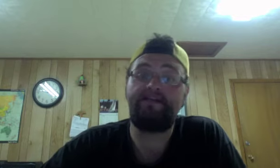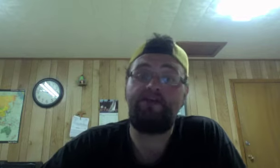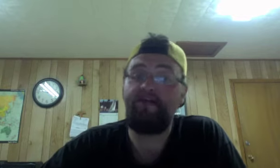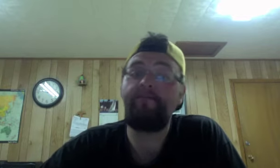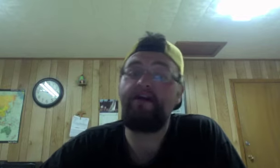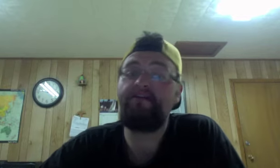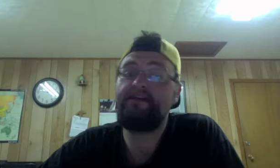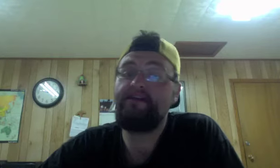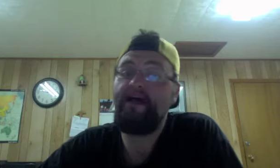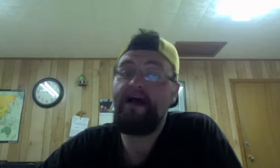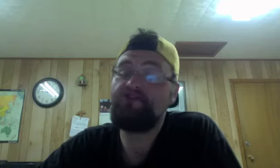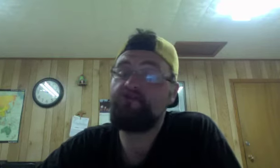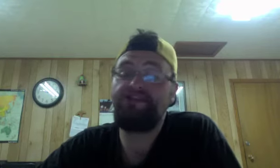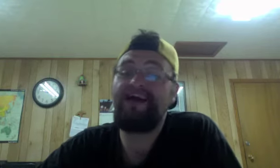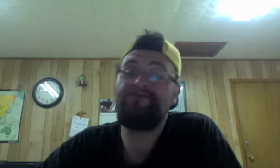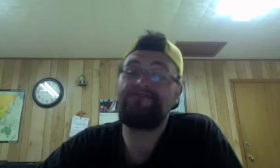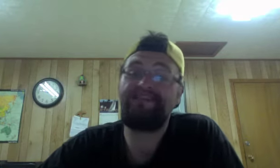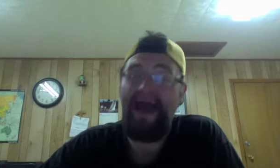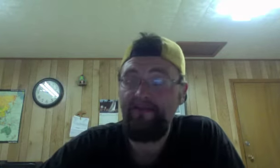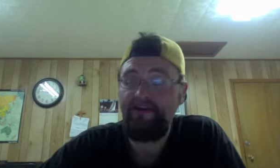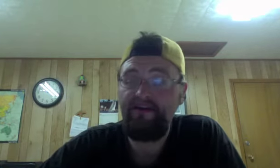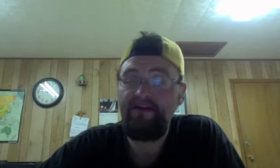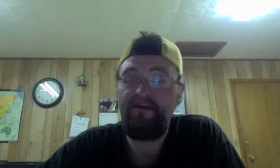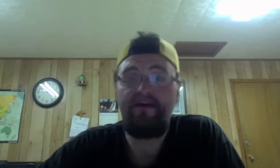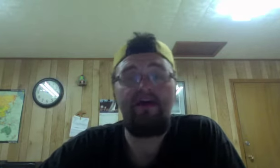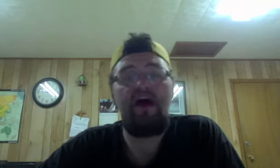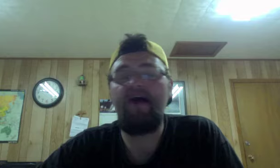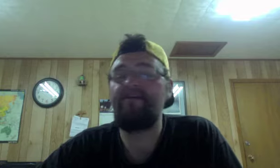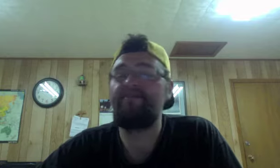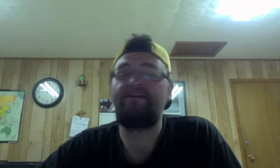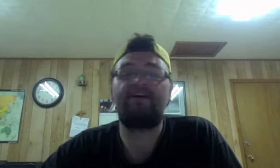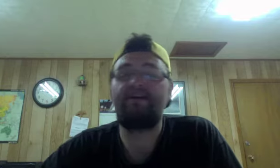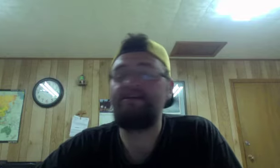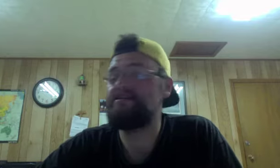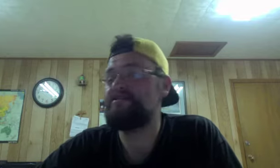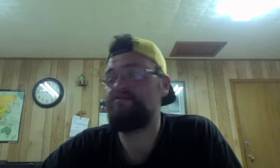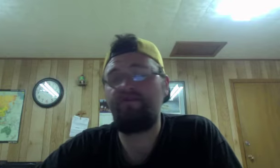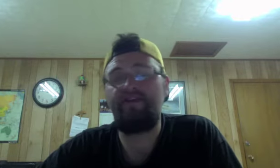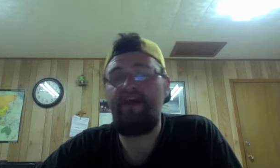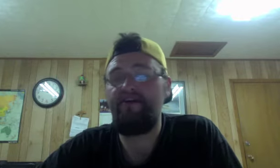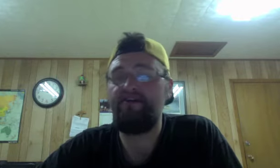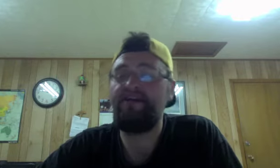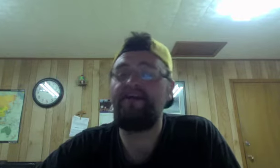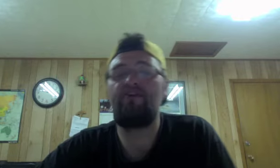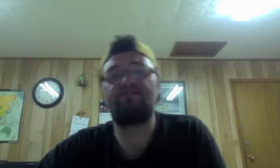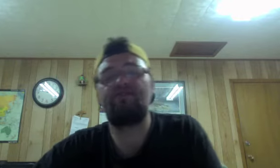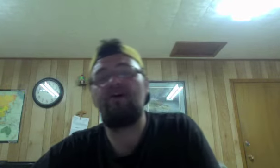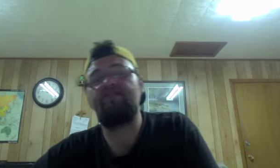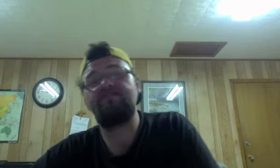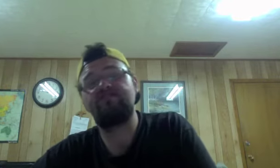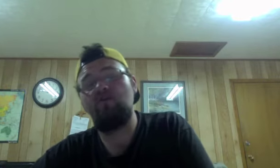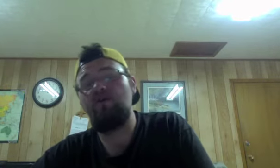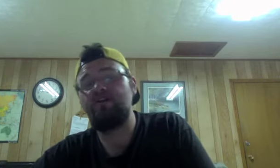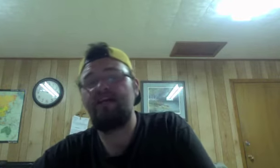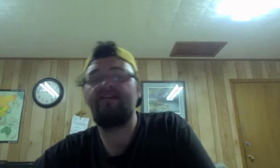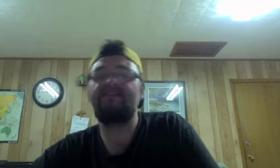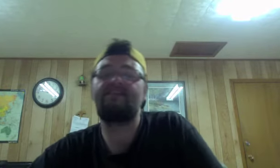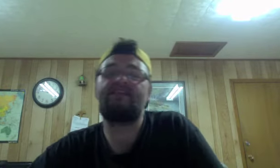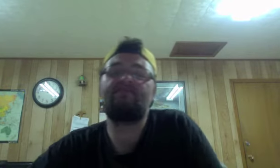year even better than they did last year which I don't see happening I mean because with Garrett going down that hurts their offense so much and this is a team who